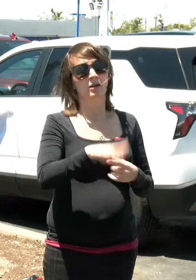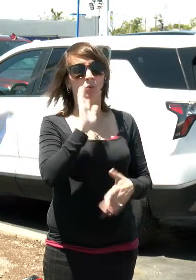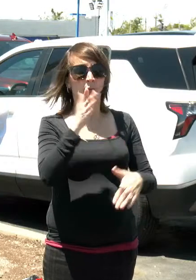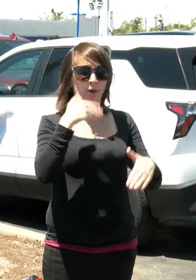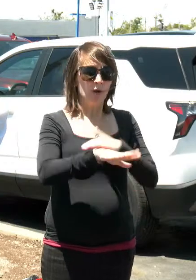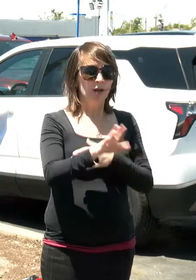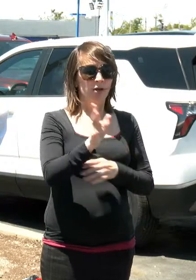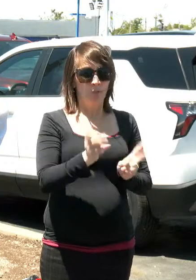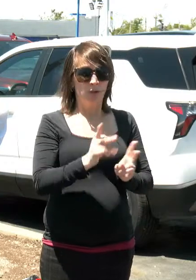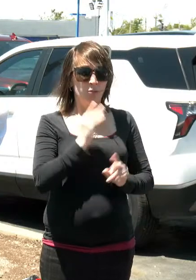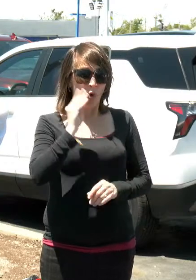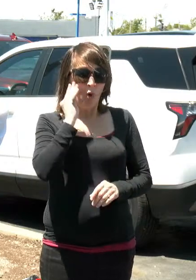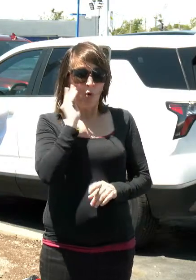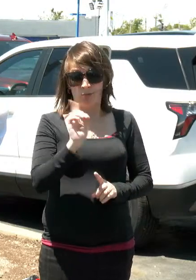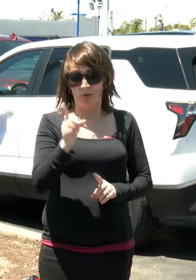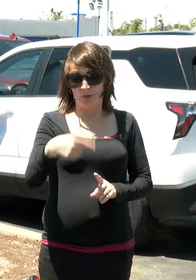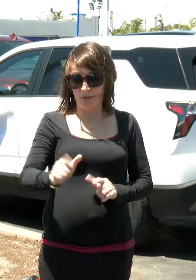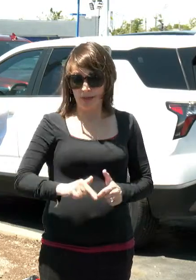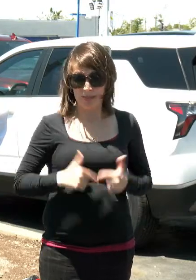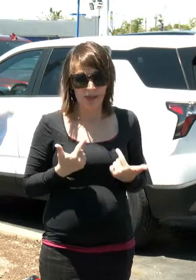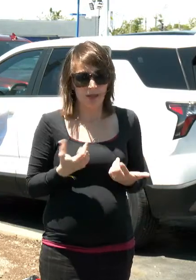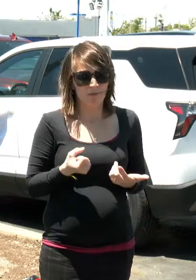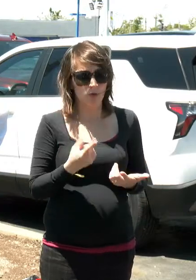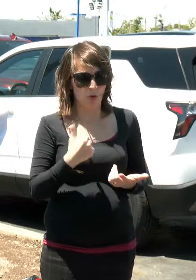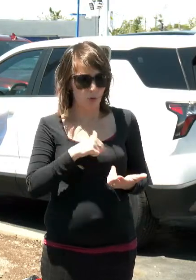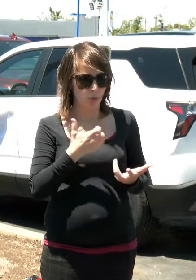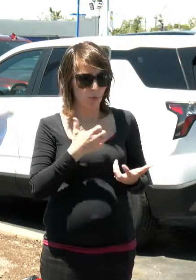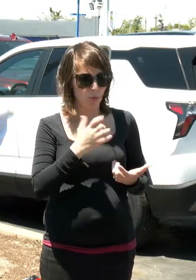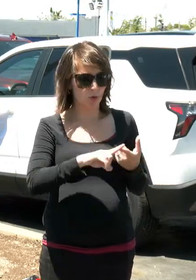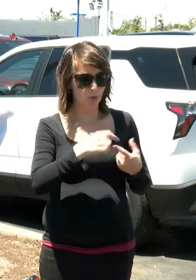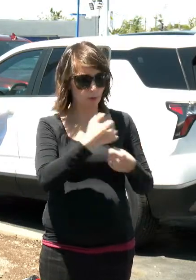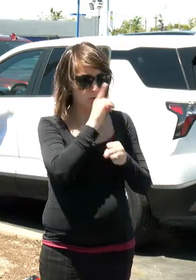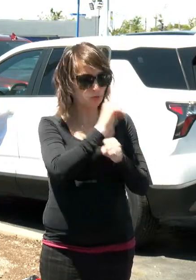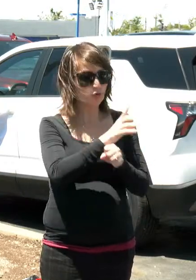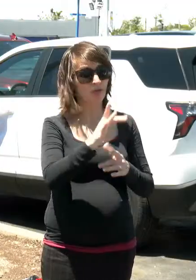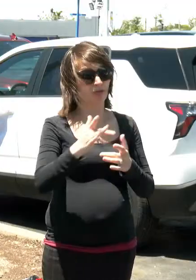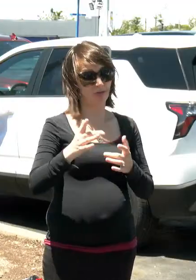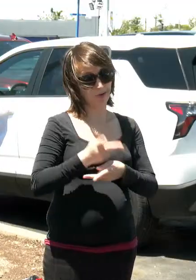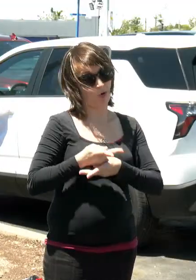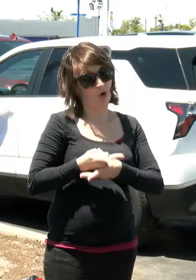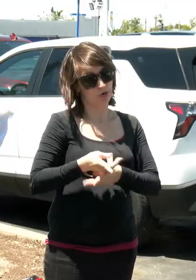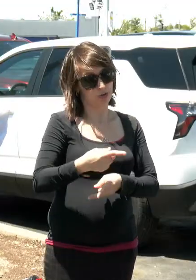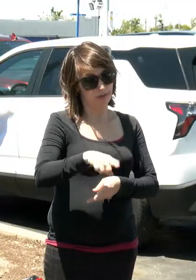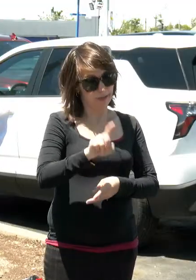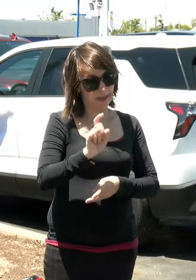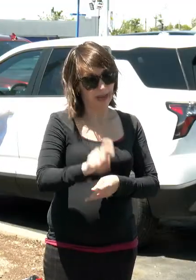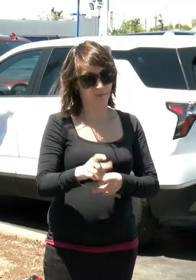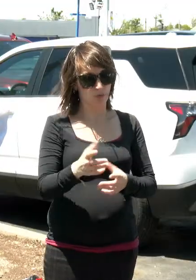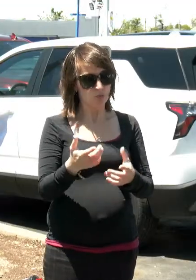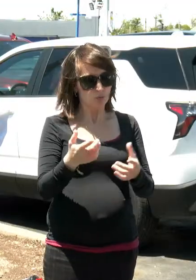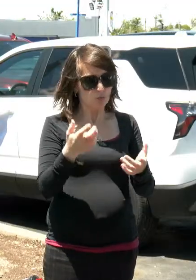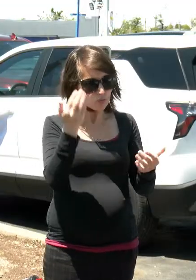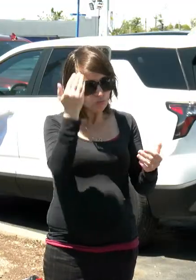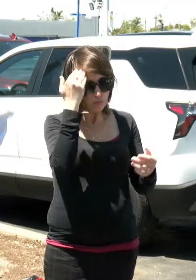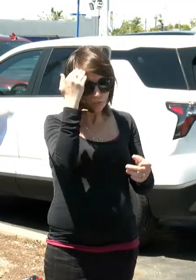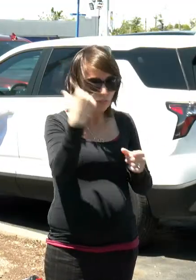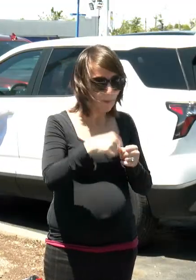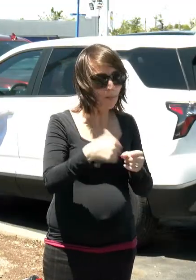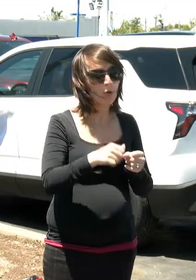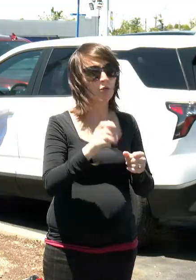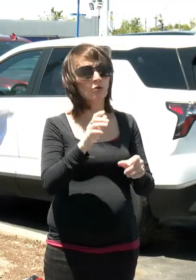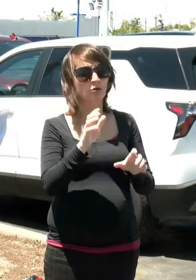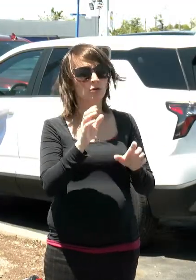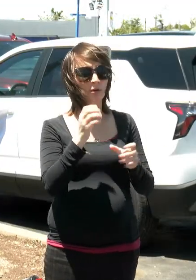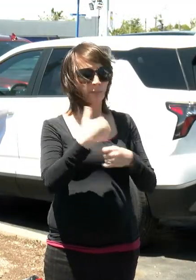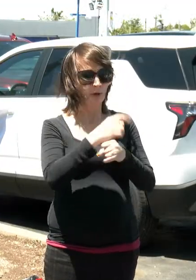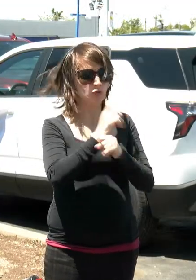people's homes, this is where they live. But we want to make sure that the caution that they need to exercise when doing that is very clear and that information